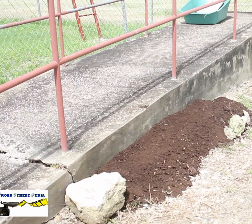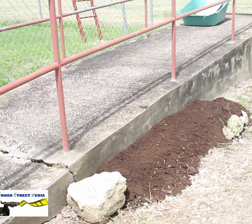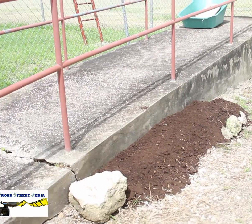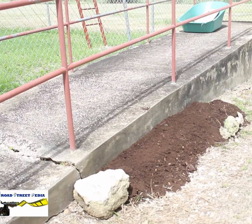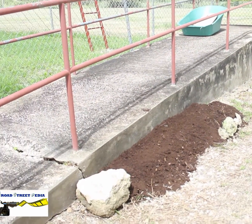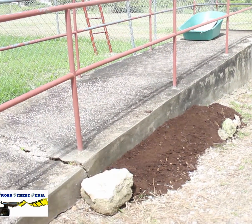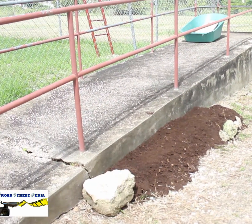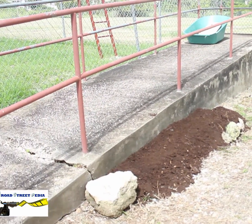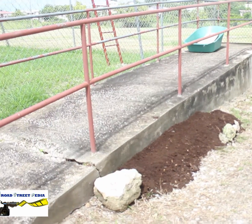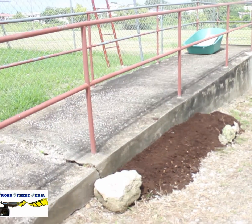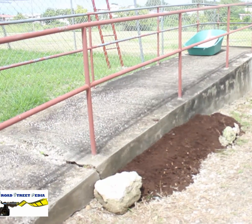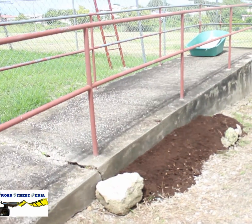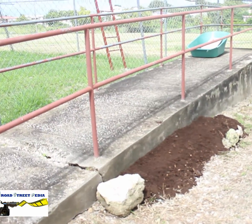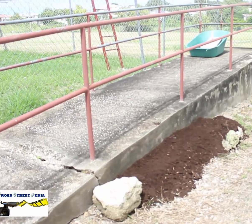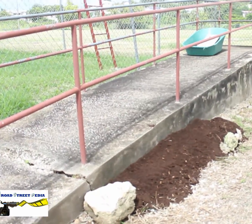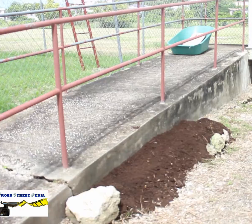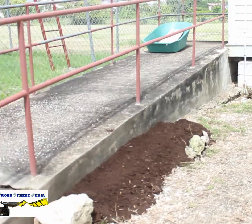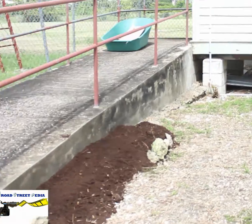That's nice.